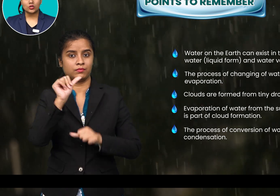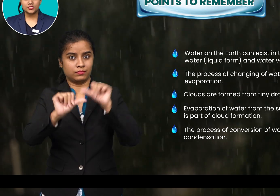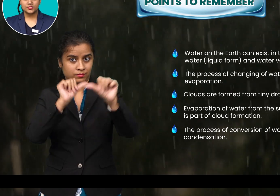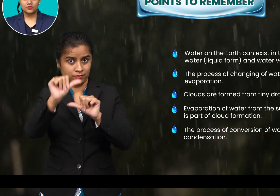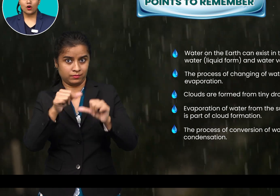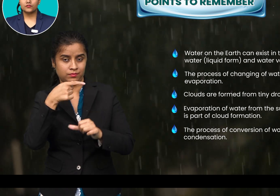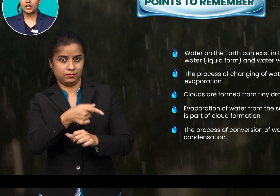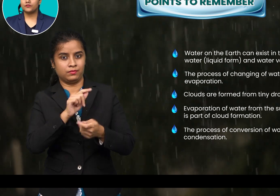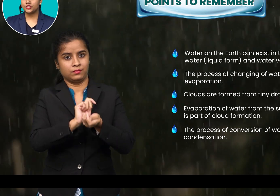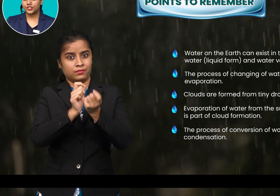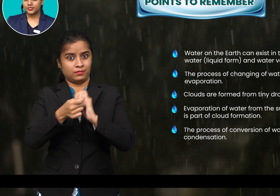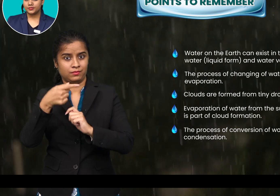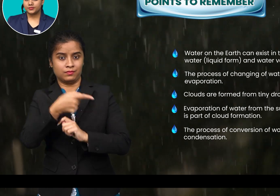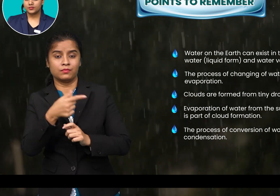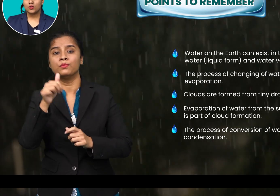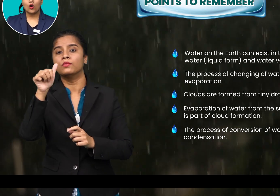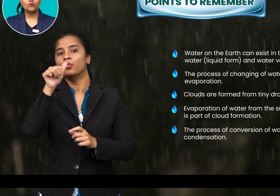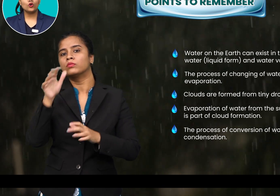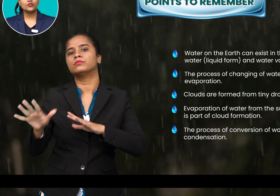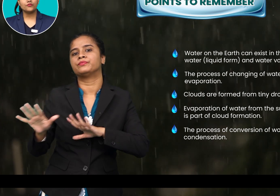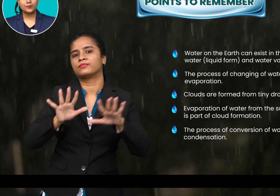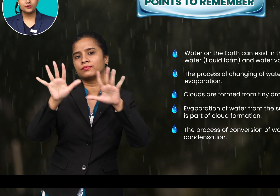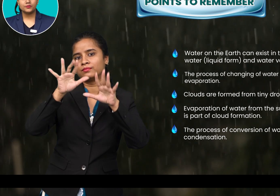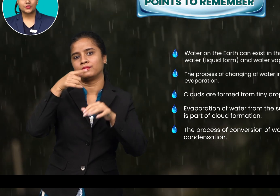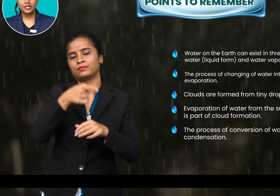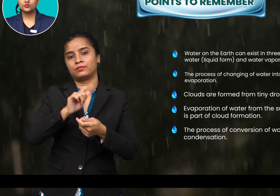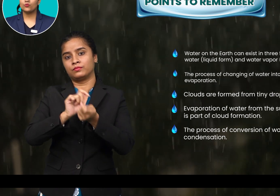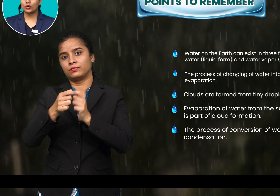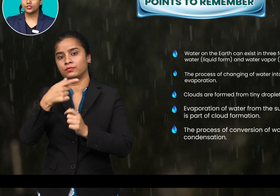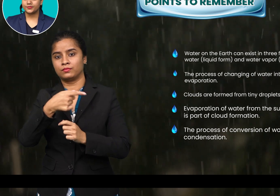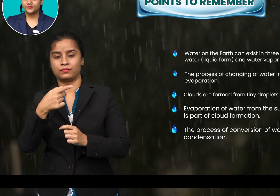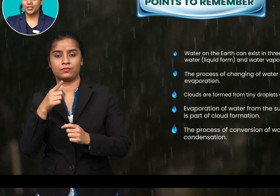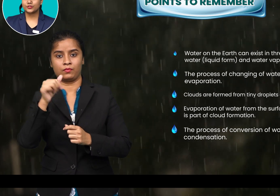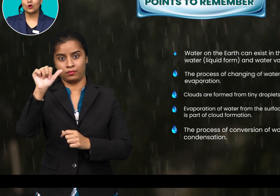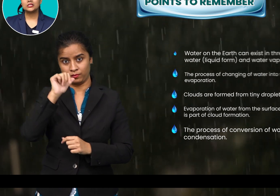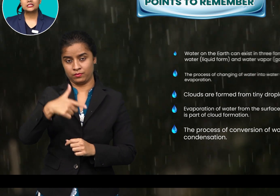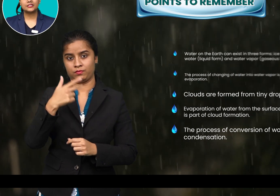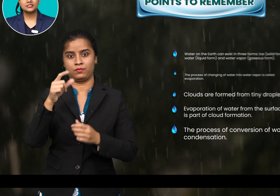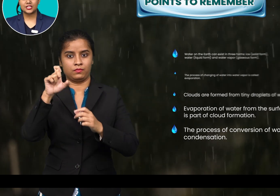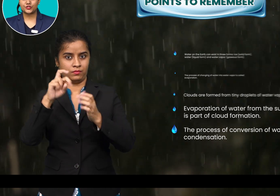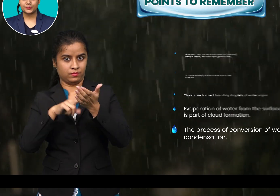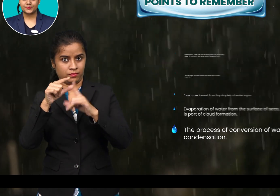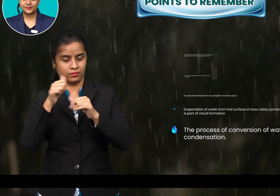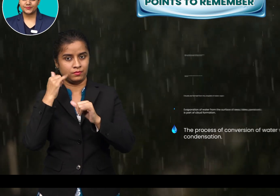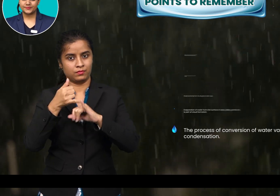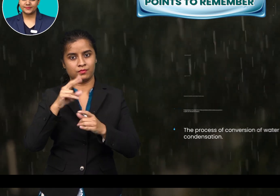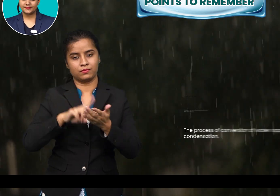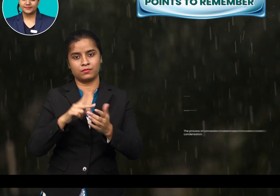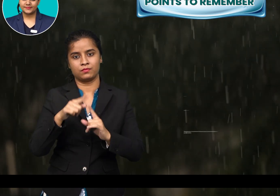The process of conversion of water vapor into water is called condensation.